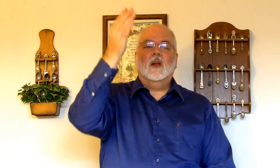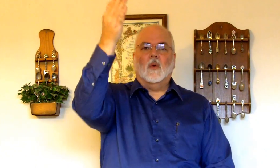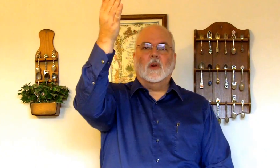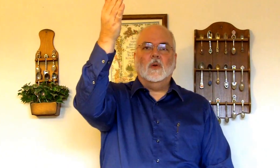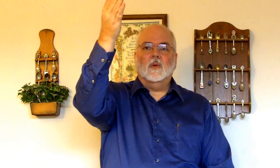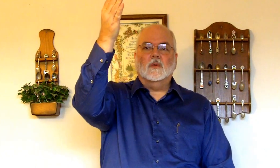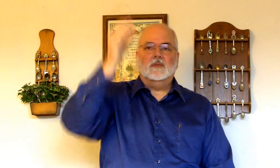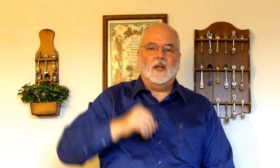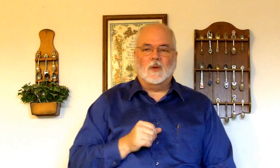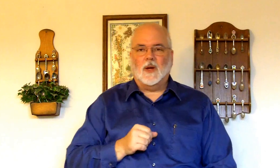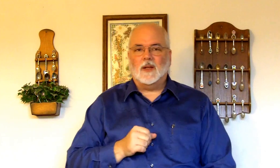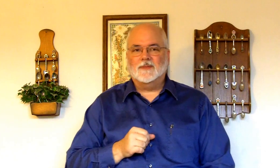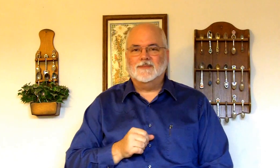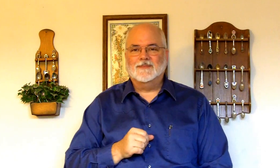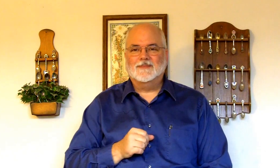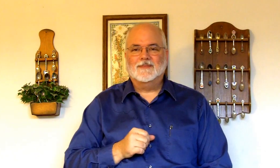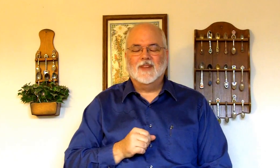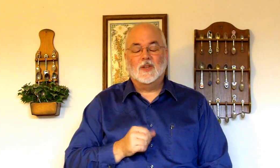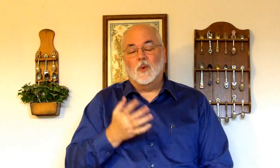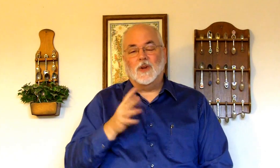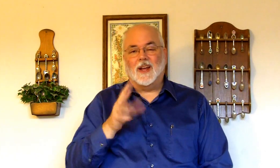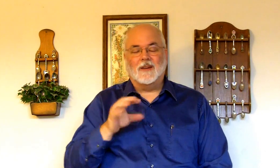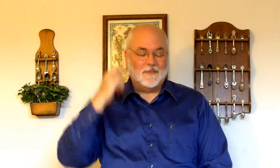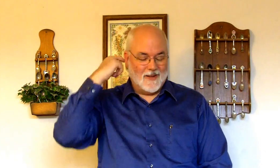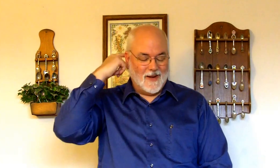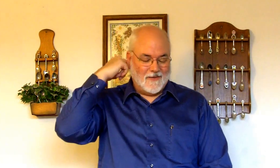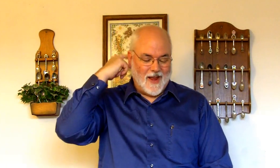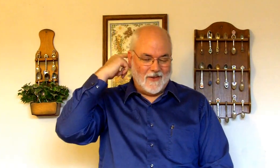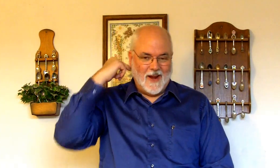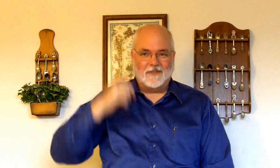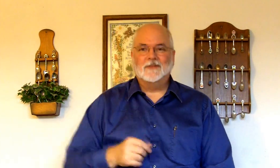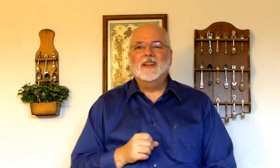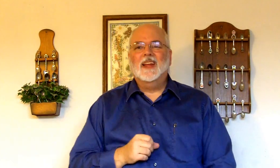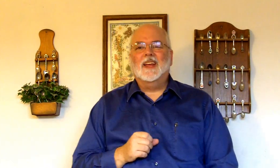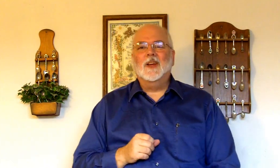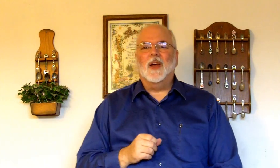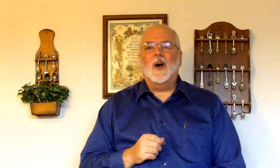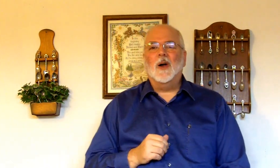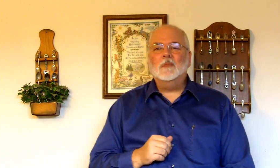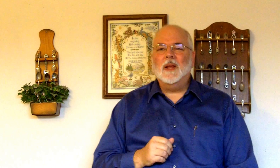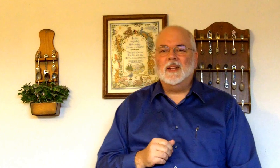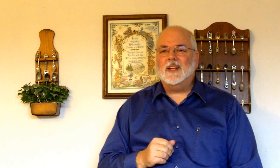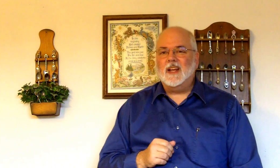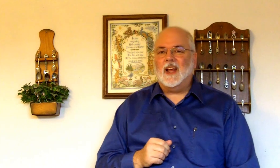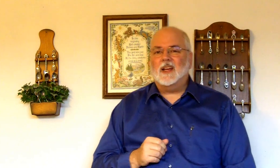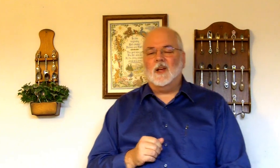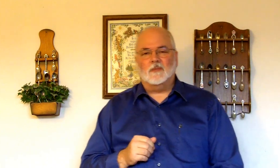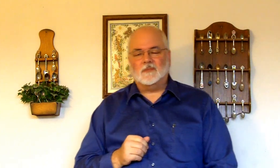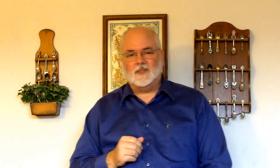or you, either way. Told you, I make it kind of half and half. Anyway, on bended knee I come.